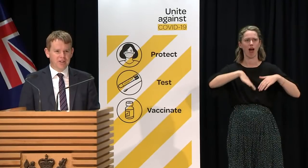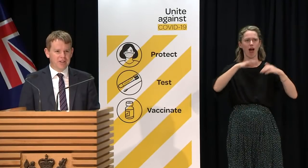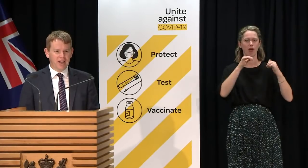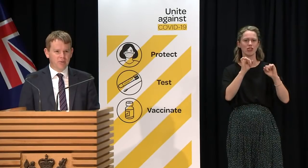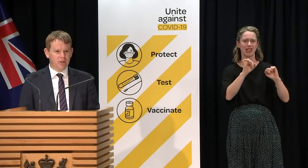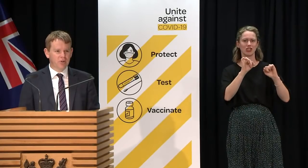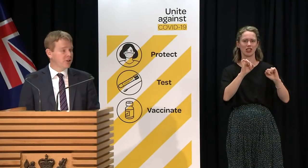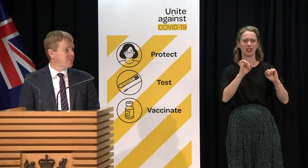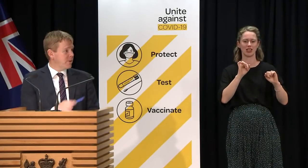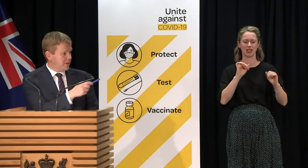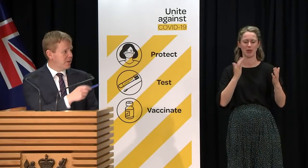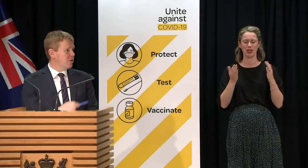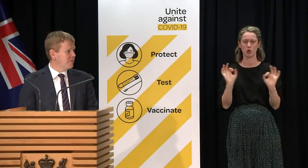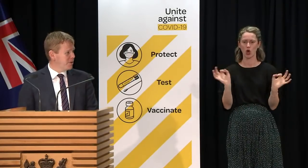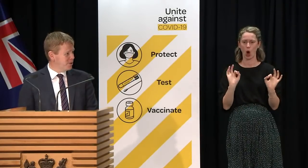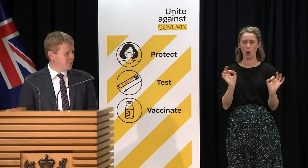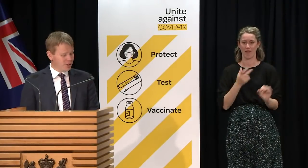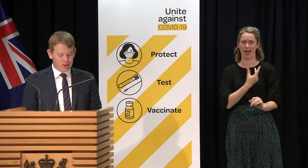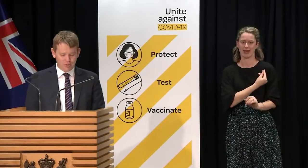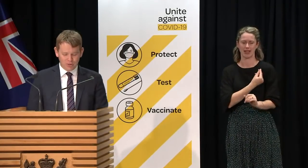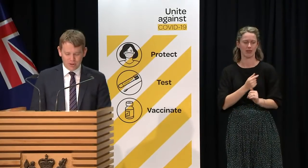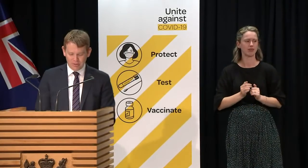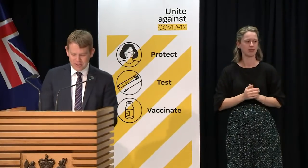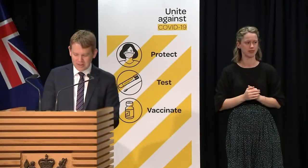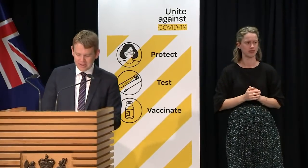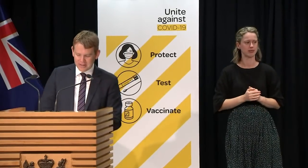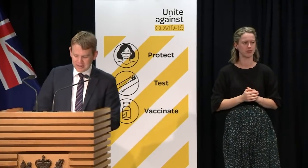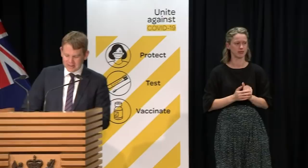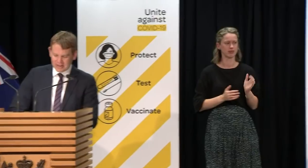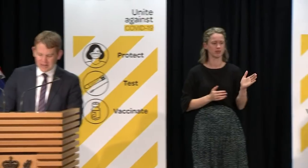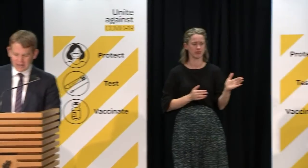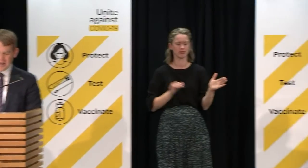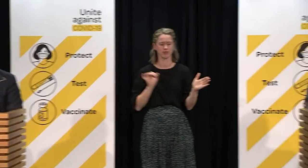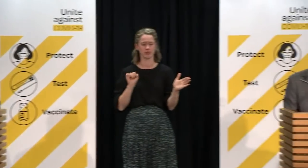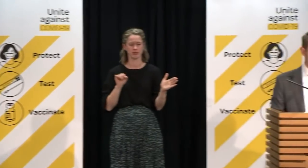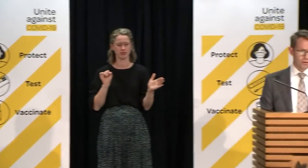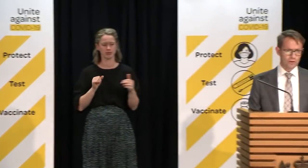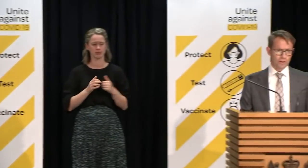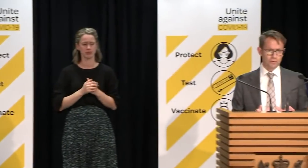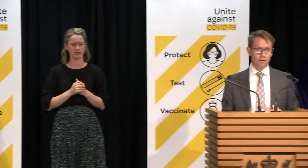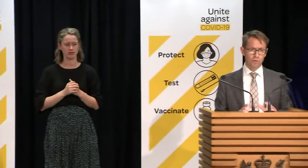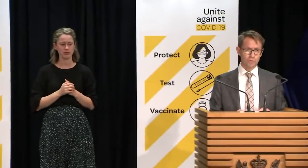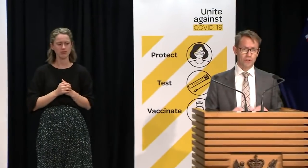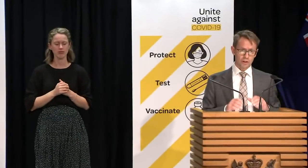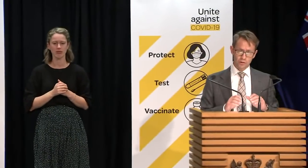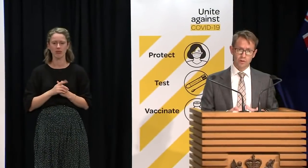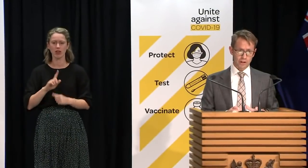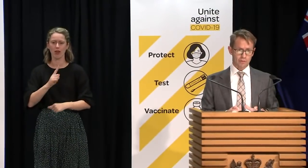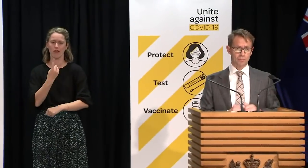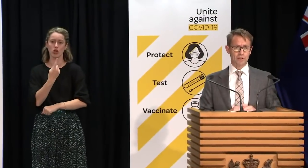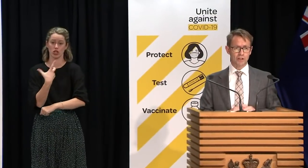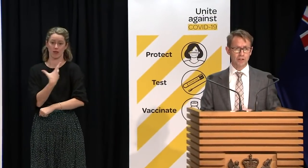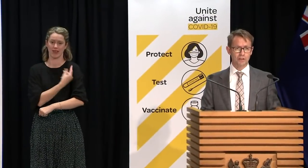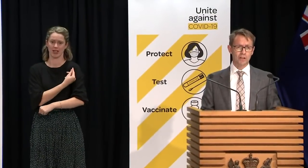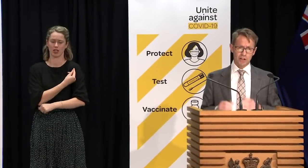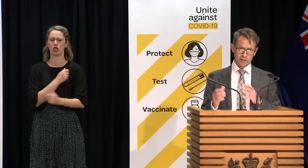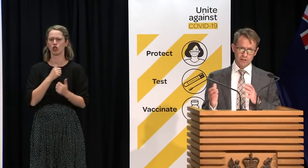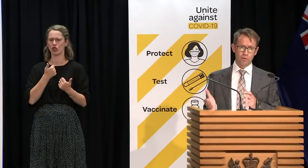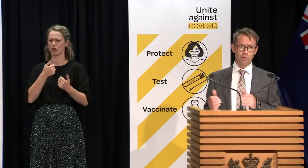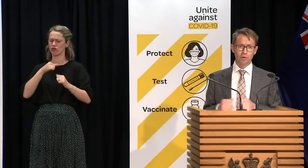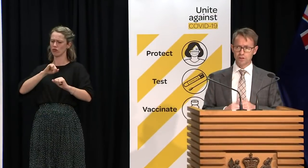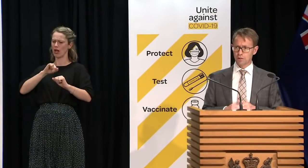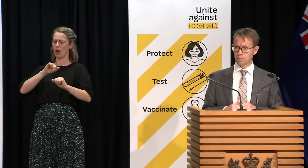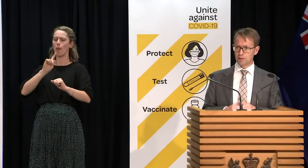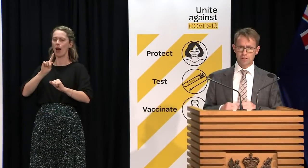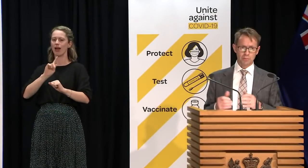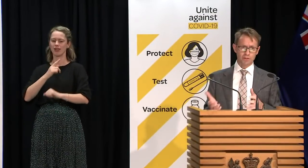of protection than they have with no dose. But again, I'll invite the Director General to comment. I think you've said it well, Minister. Actually, that first dose affords a good level of protection. It's